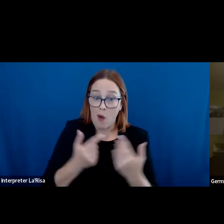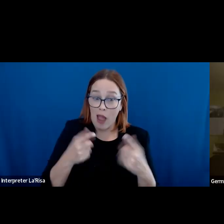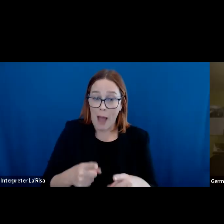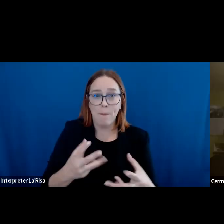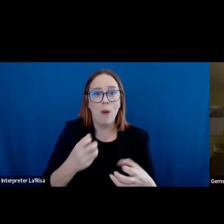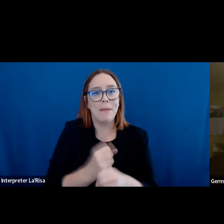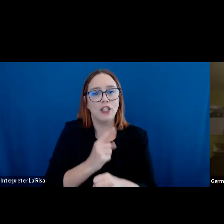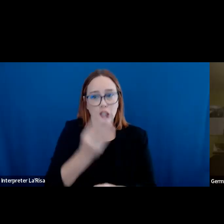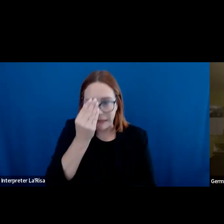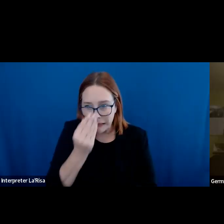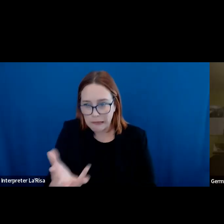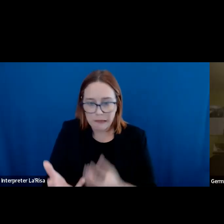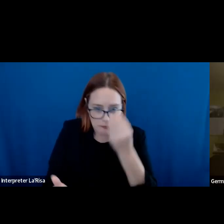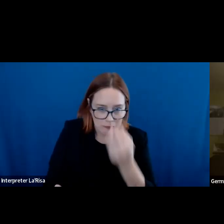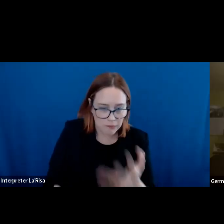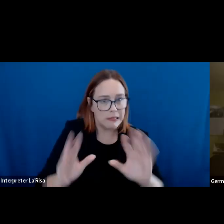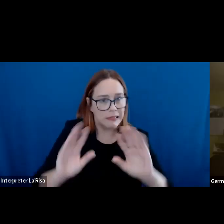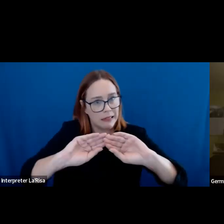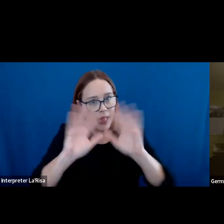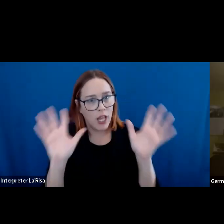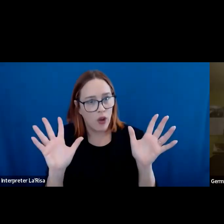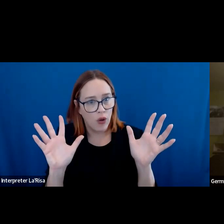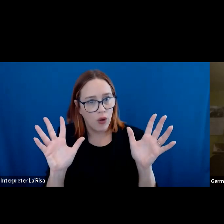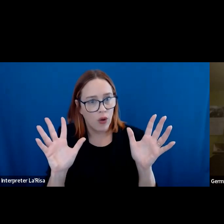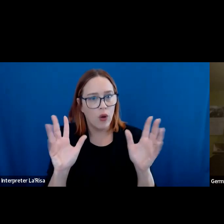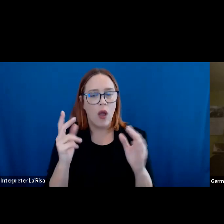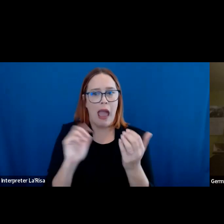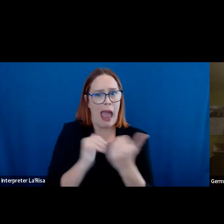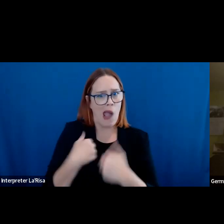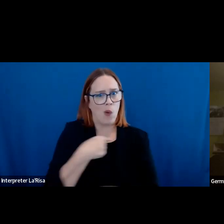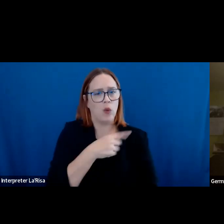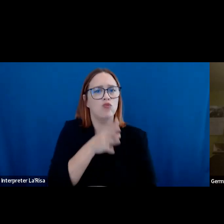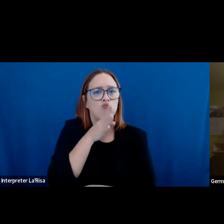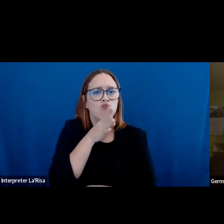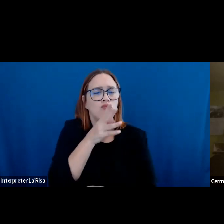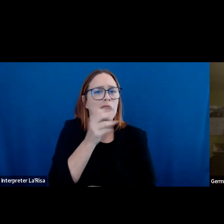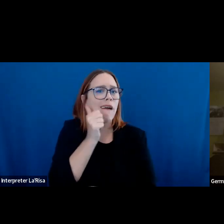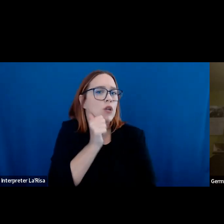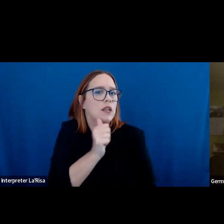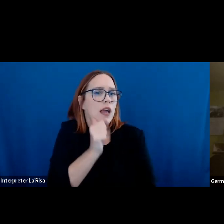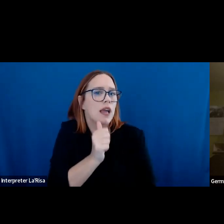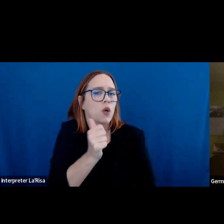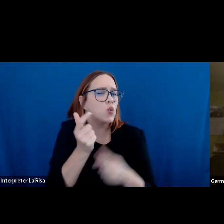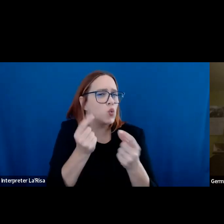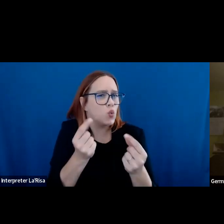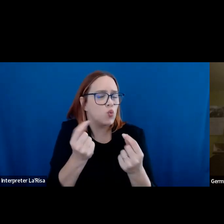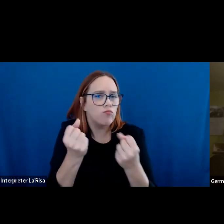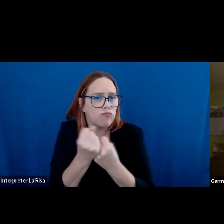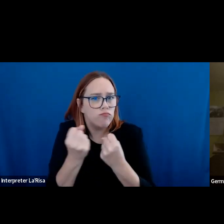but we need to own them. We need to hold ourselves accountable to them,